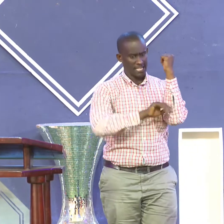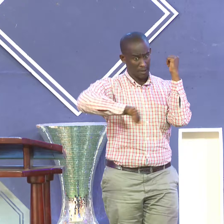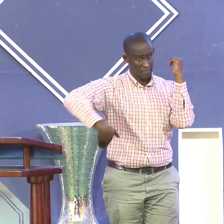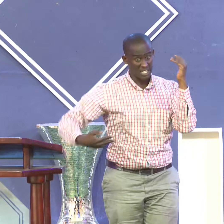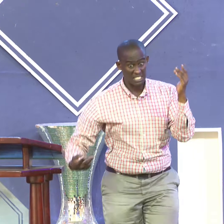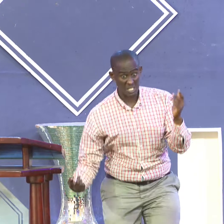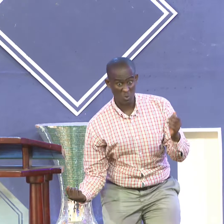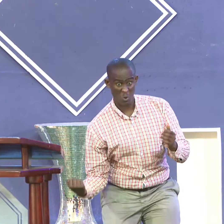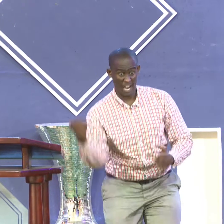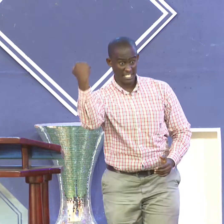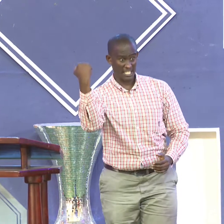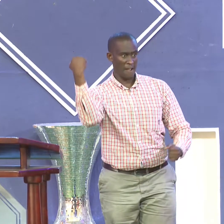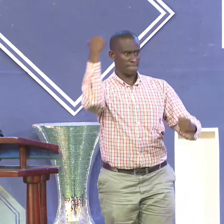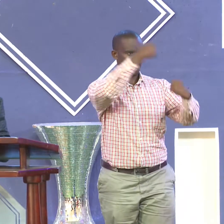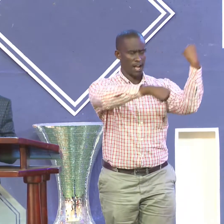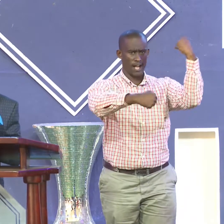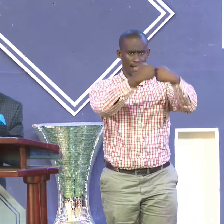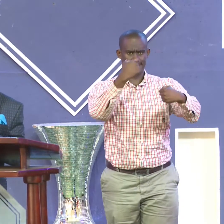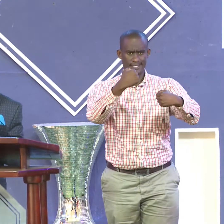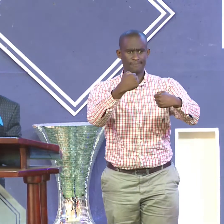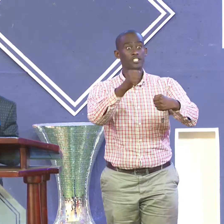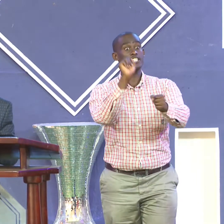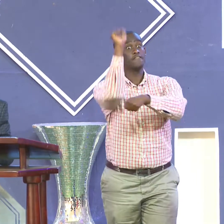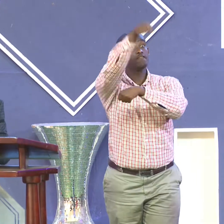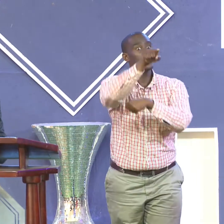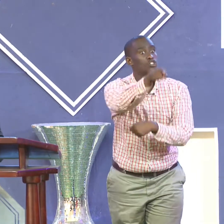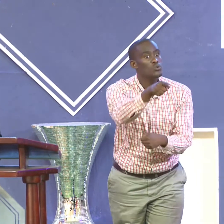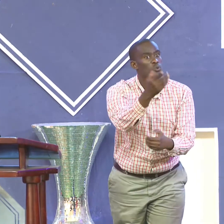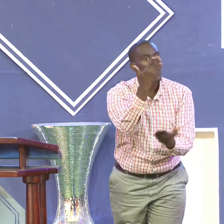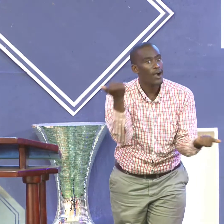spirit rises up to fight, it